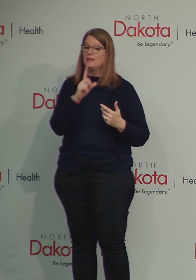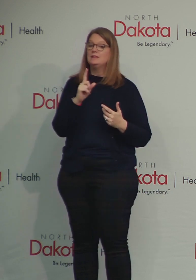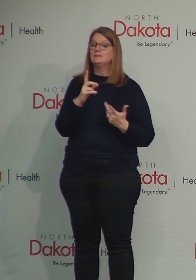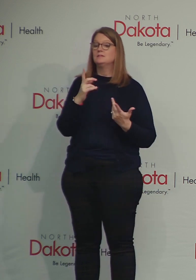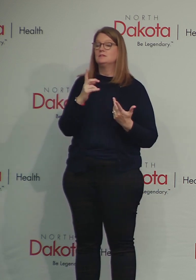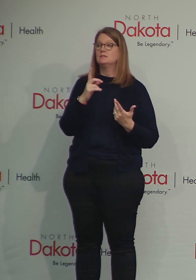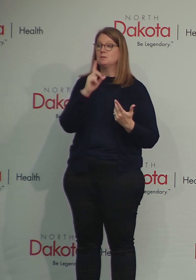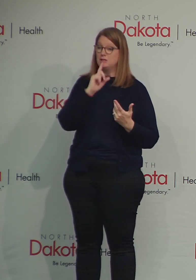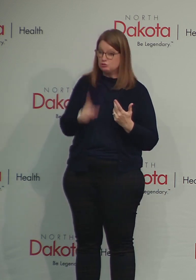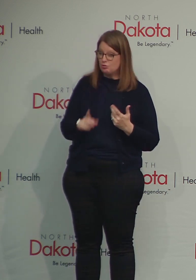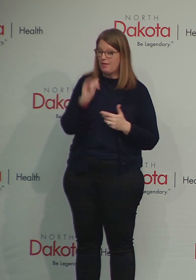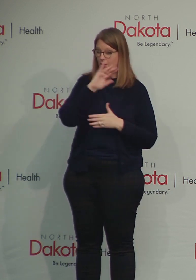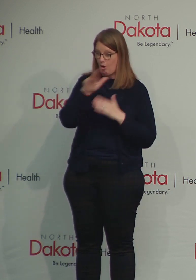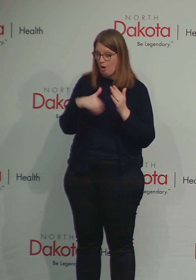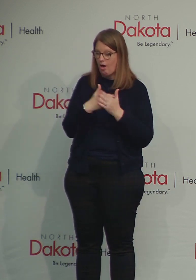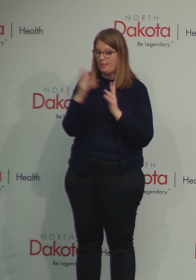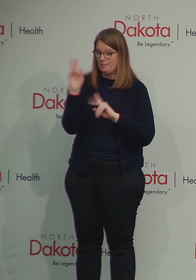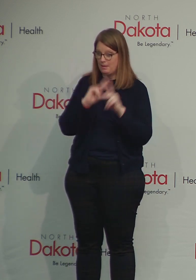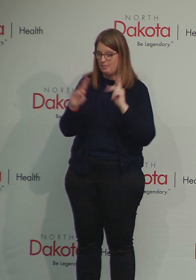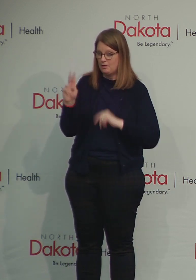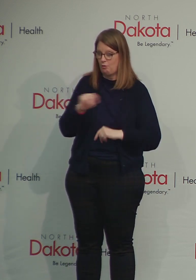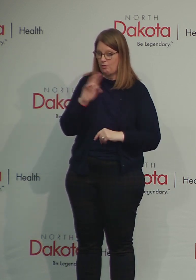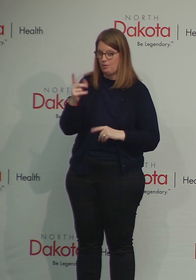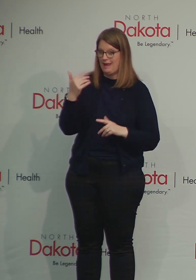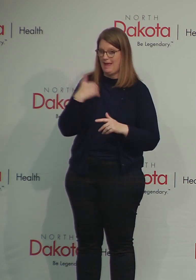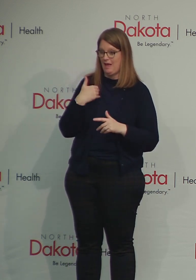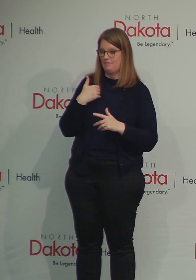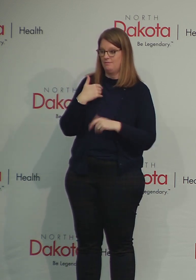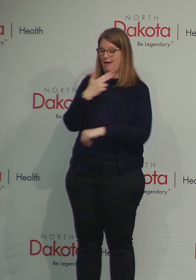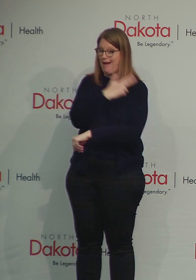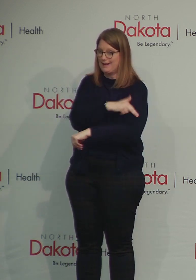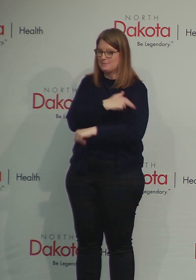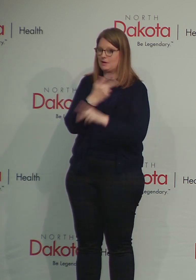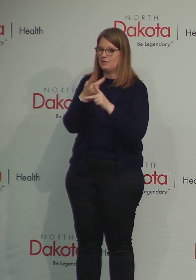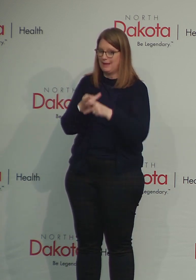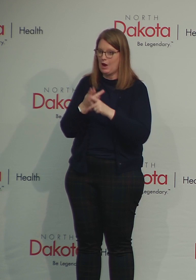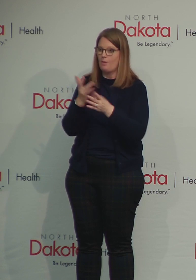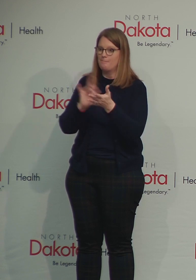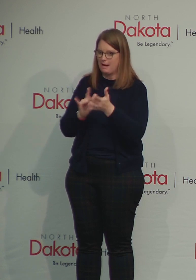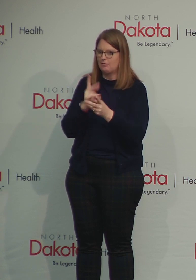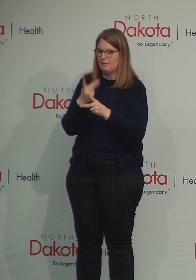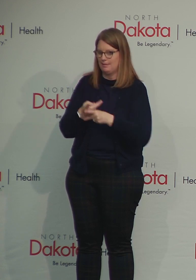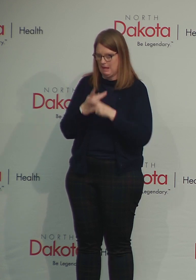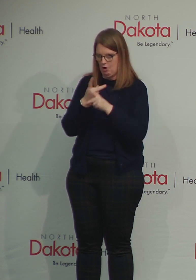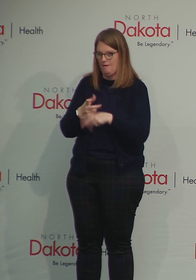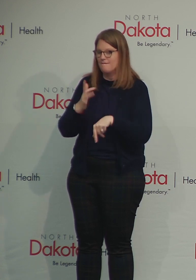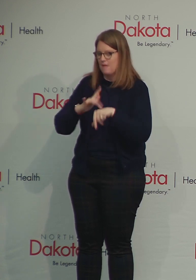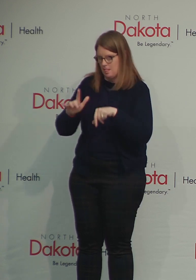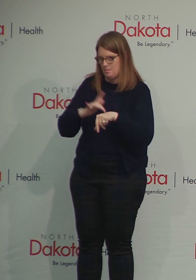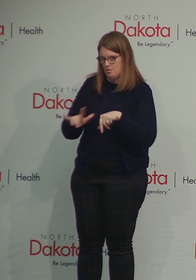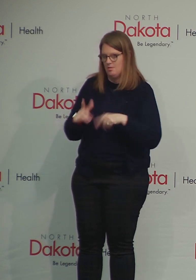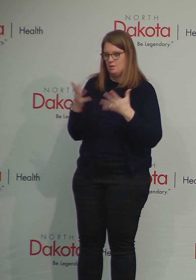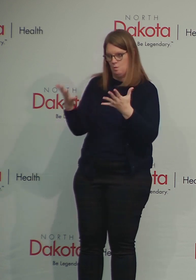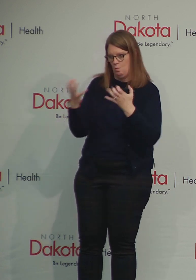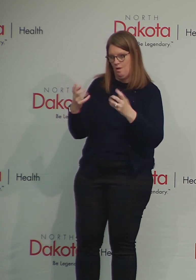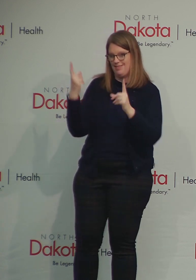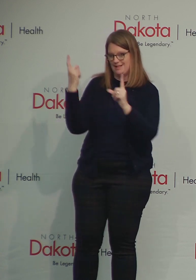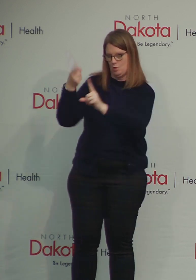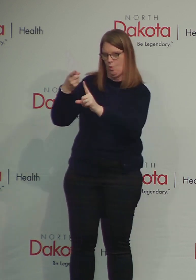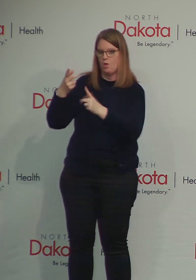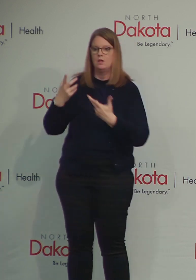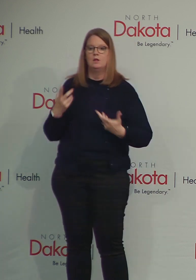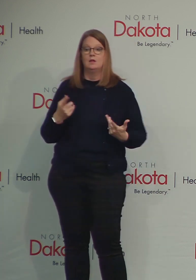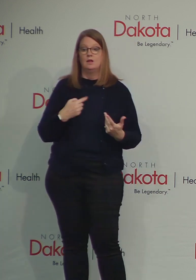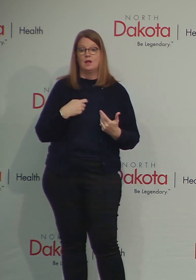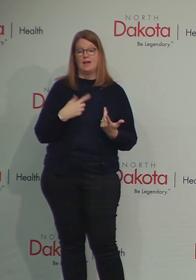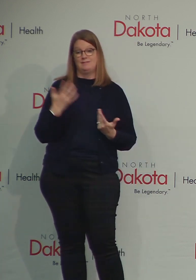if they need care, that the care is going to be there. And we also, I think, have a responsibility to try to carry on the victories